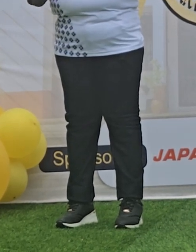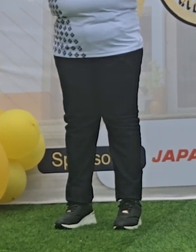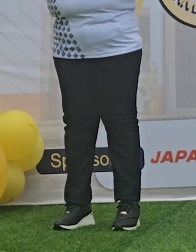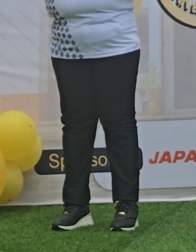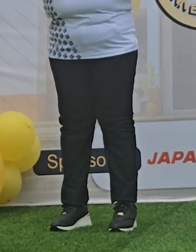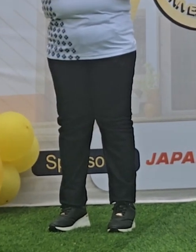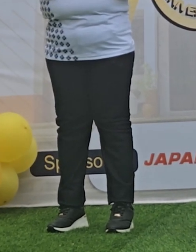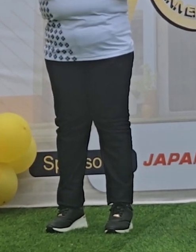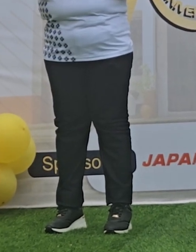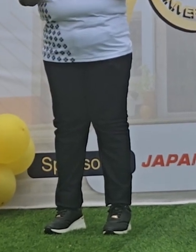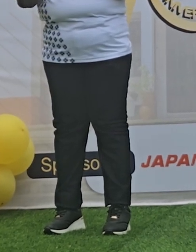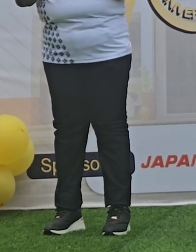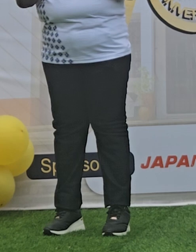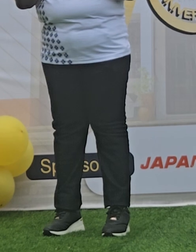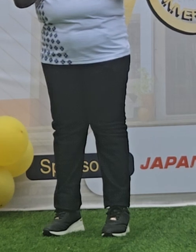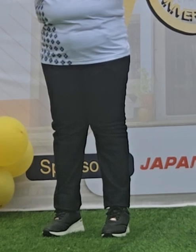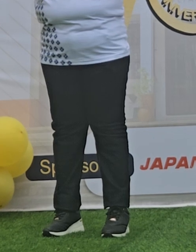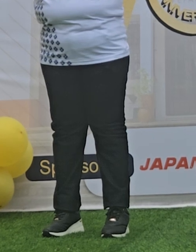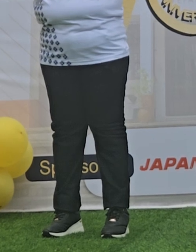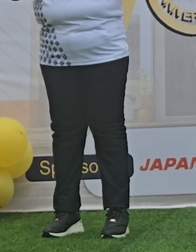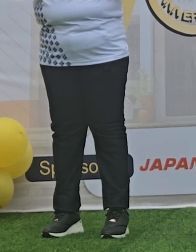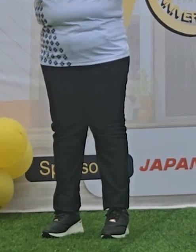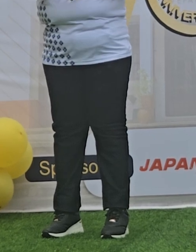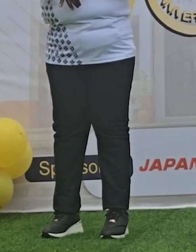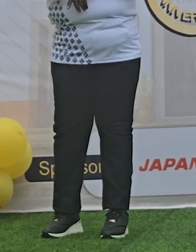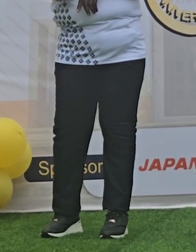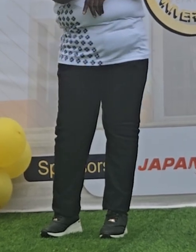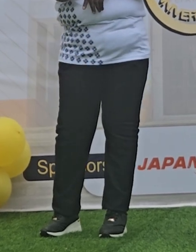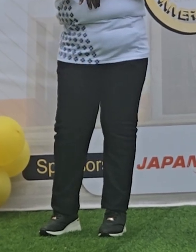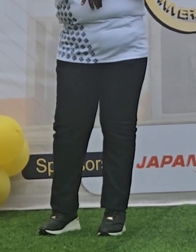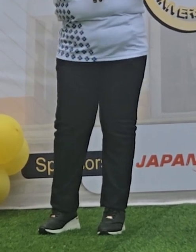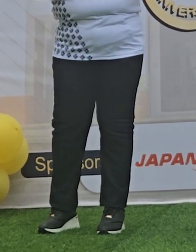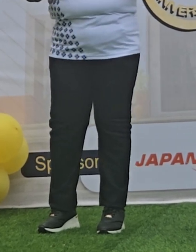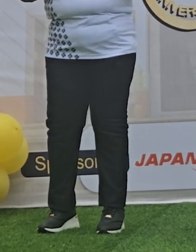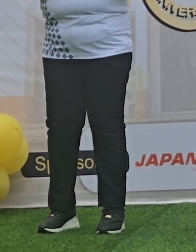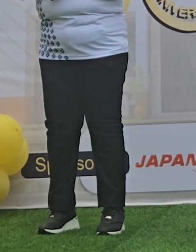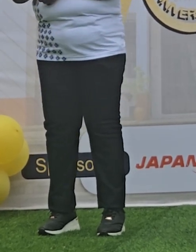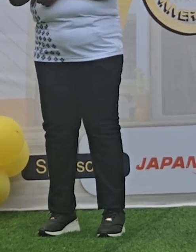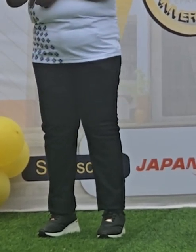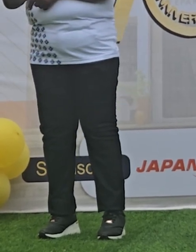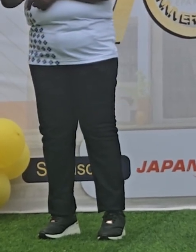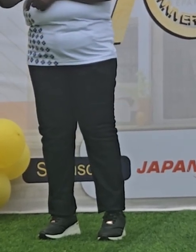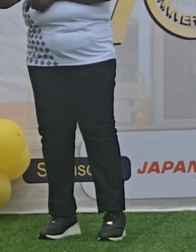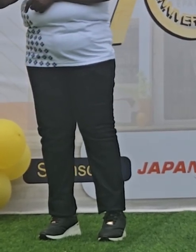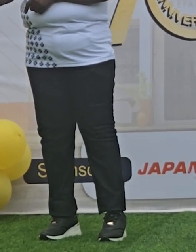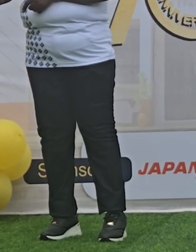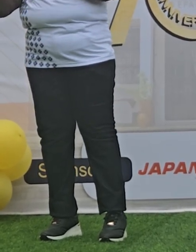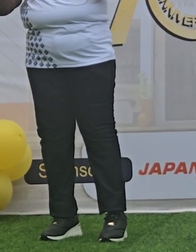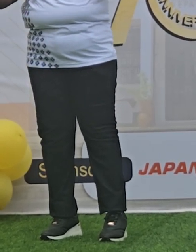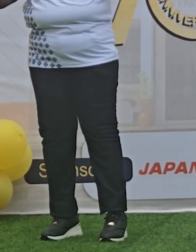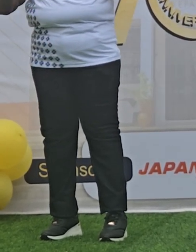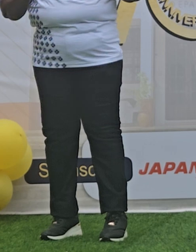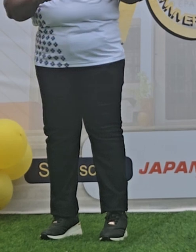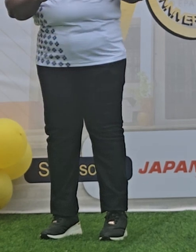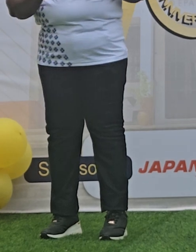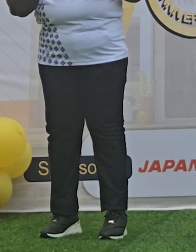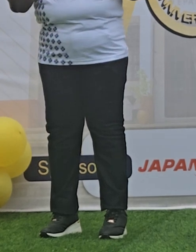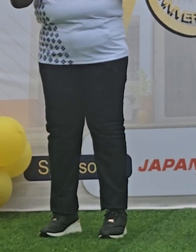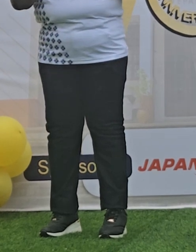phase, from about 1965, 1966 to